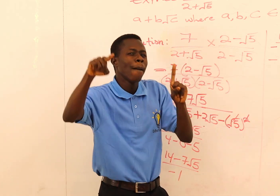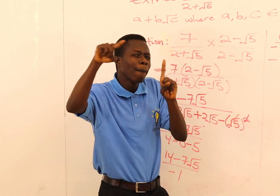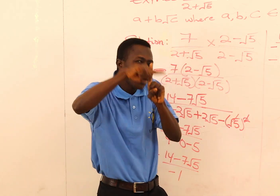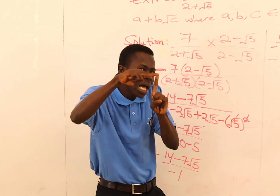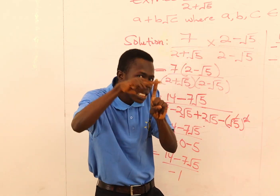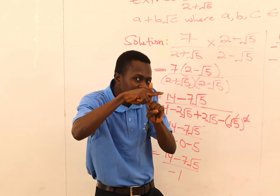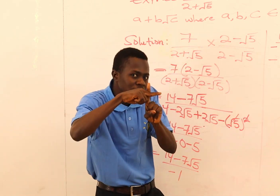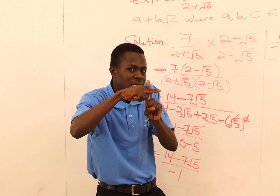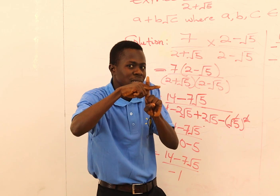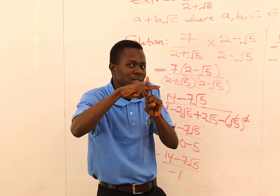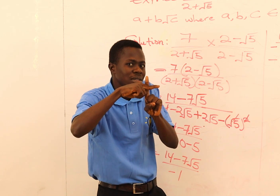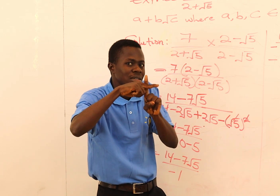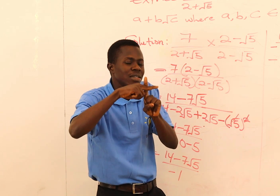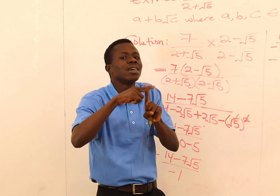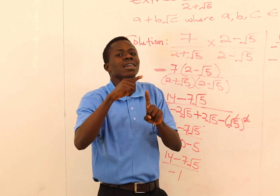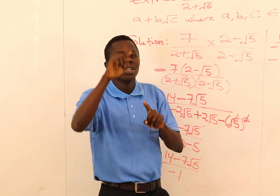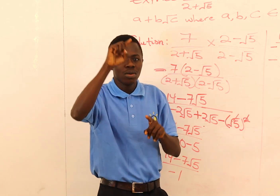plus 7 square root of 5.